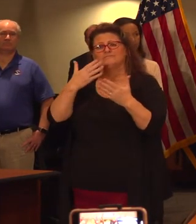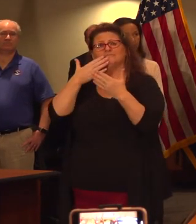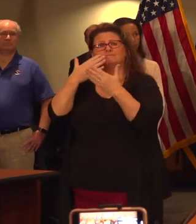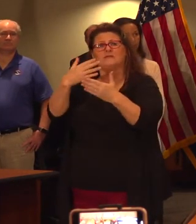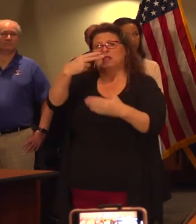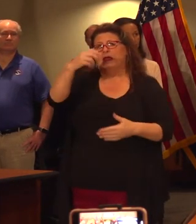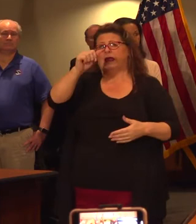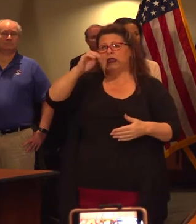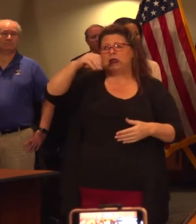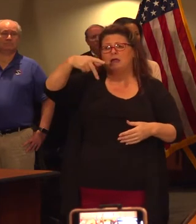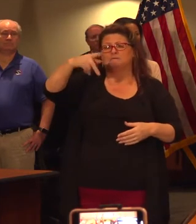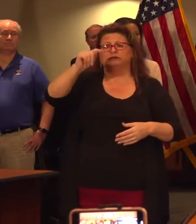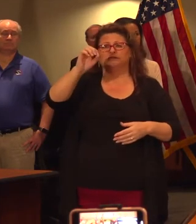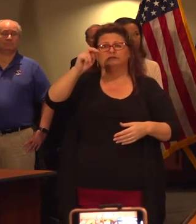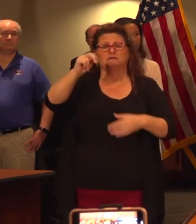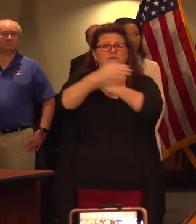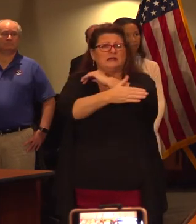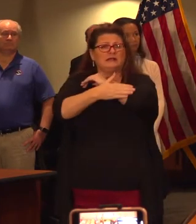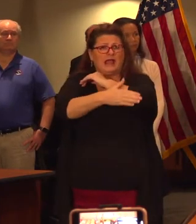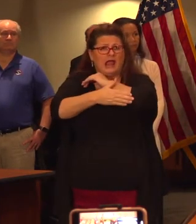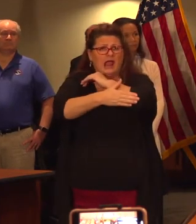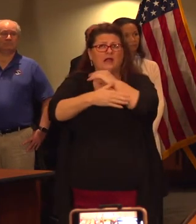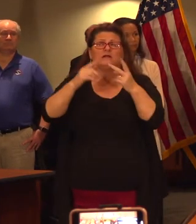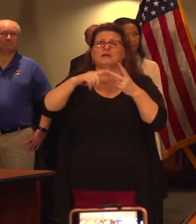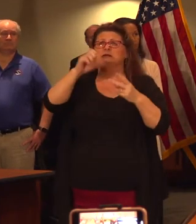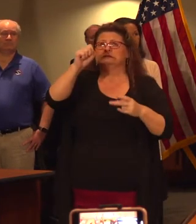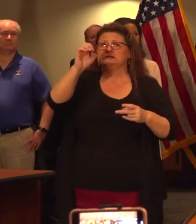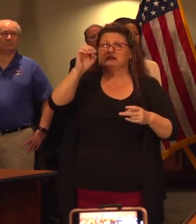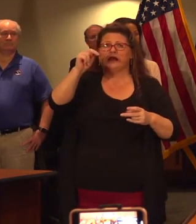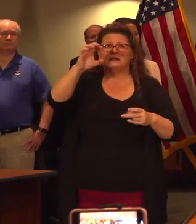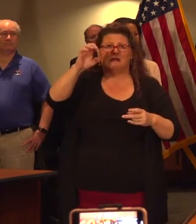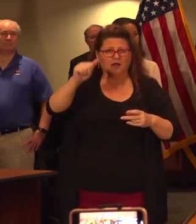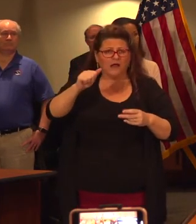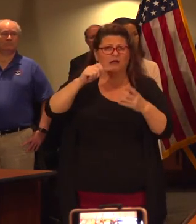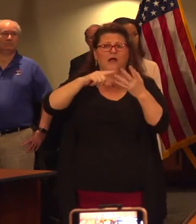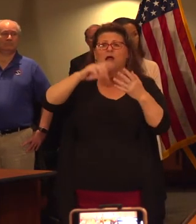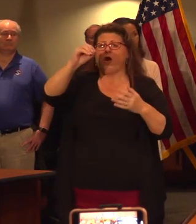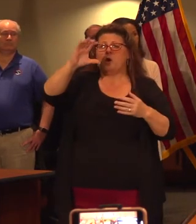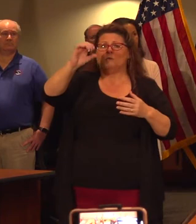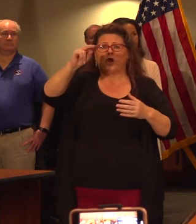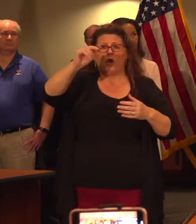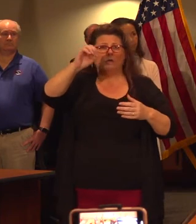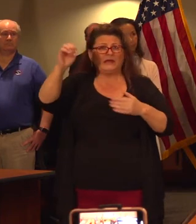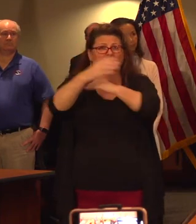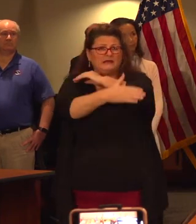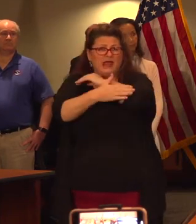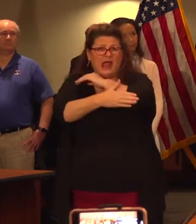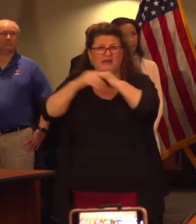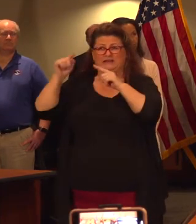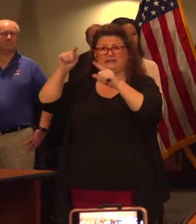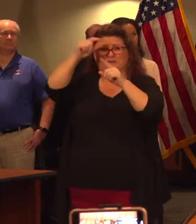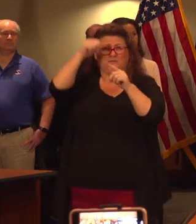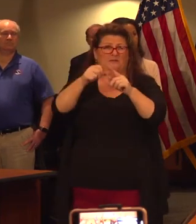down in Hampton County and up in Seneca and Oconee County and other counties that were hit by